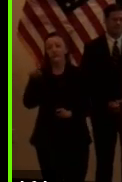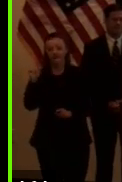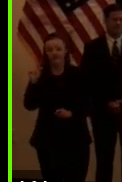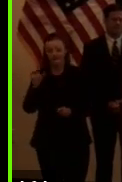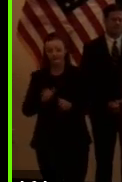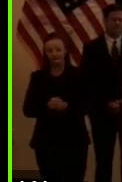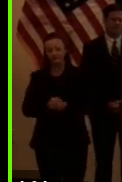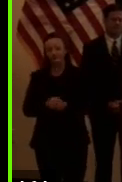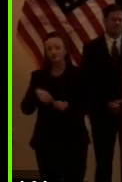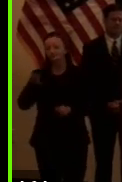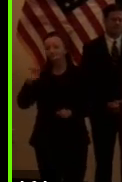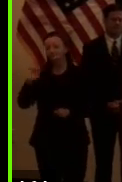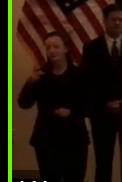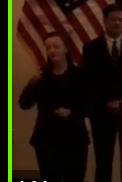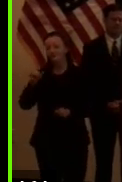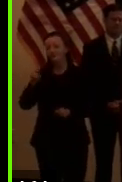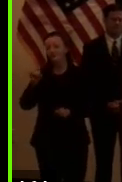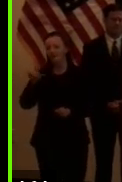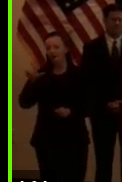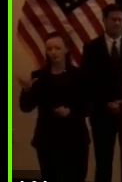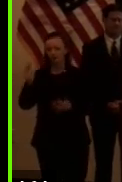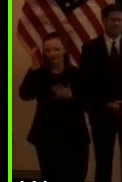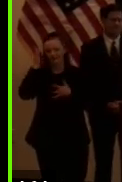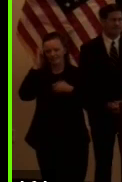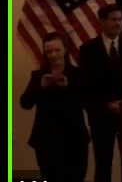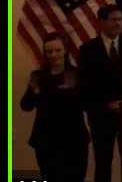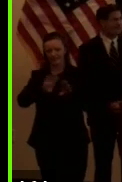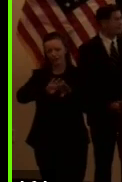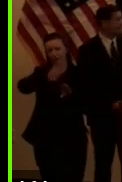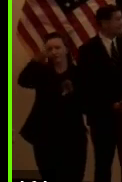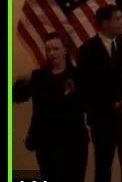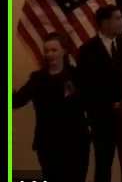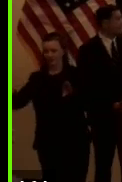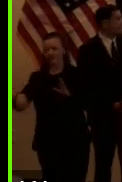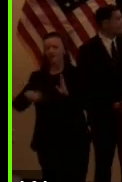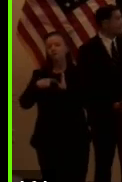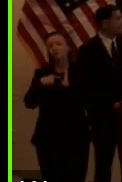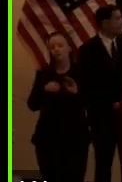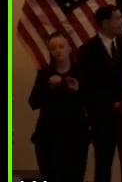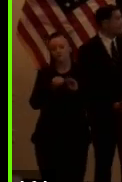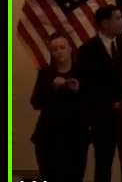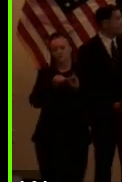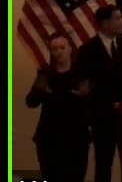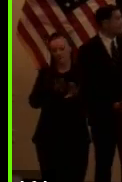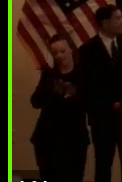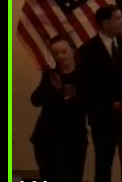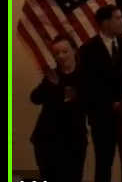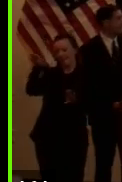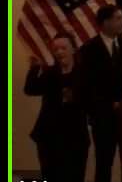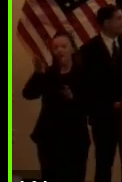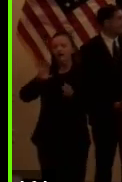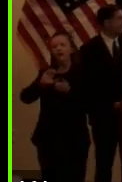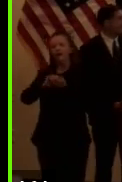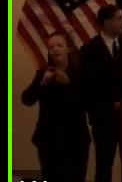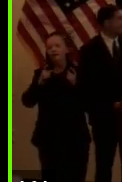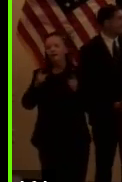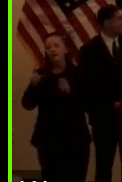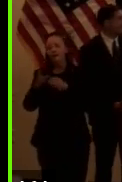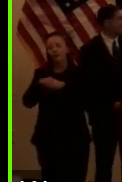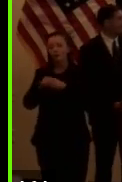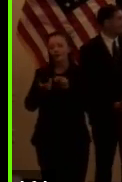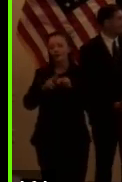The epidemiology curve for COVID-19 shows how the trend of the outbreak has evolved in Arizona, including the increase in the number of